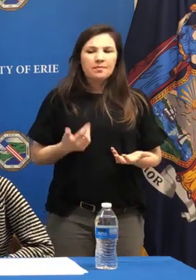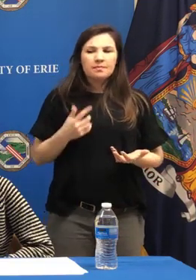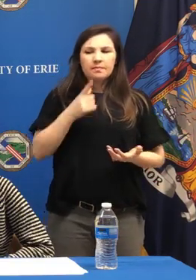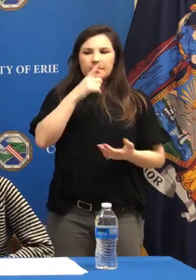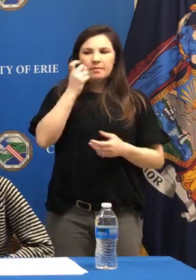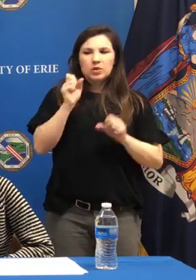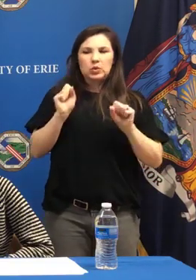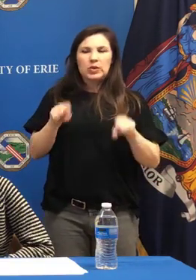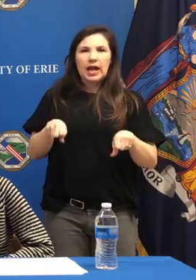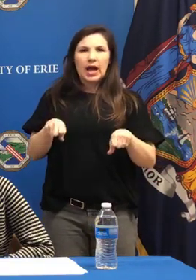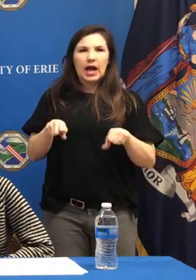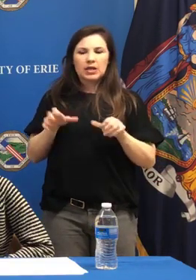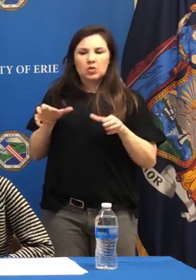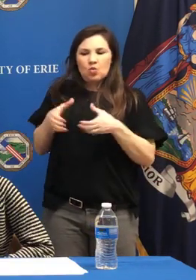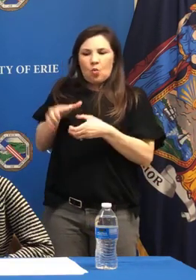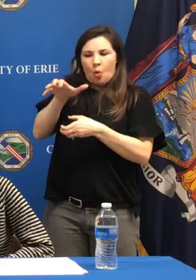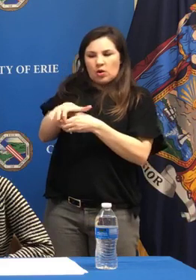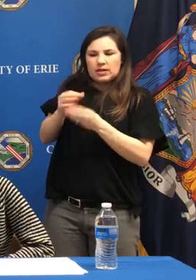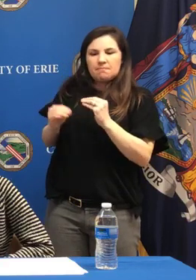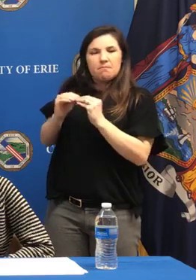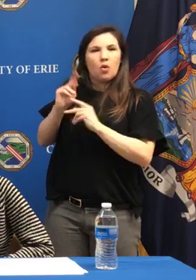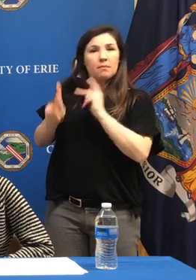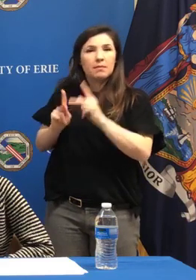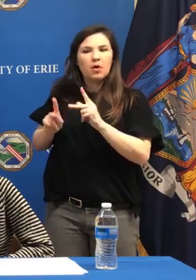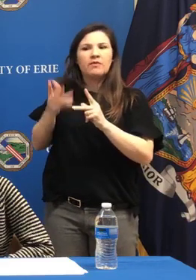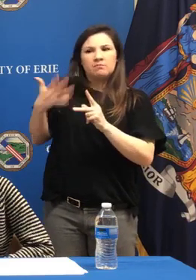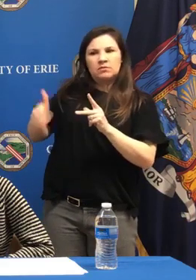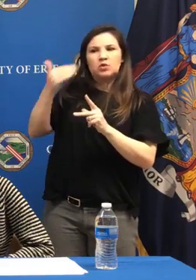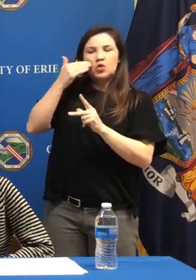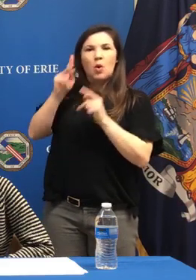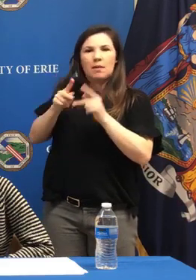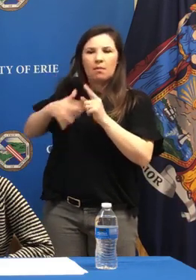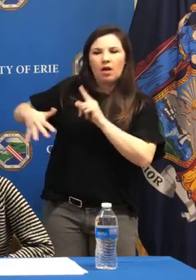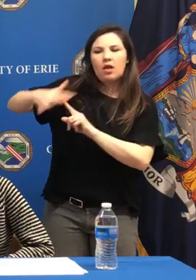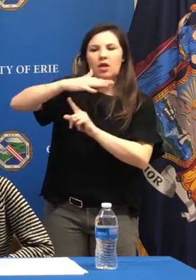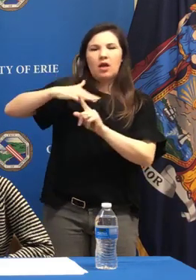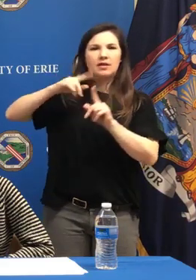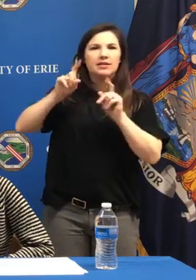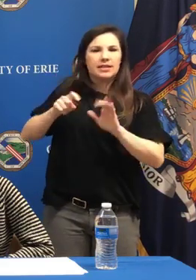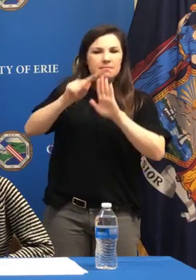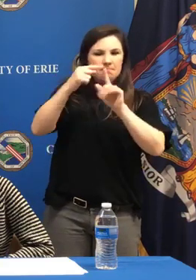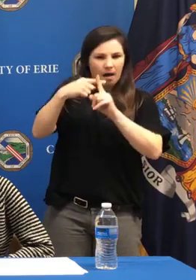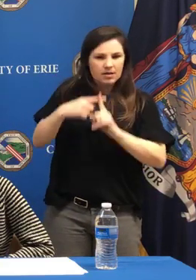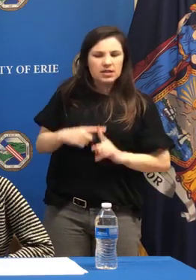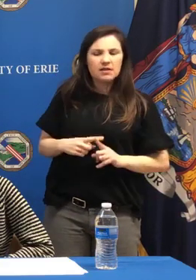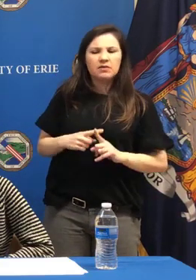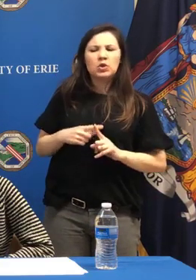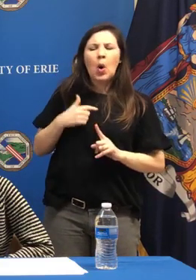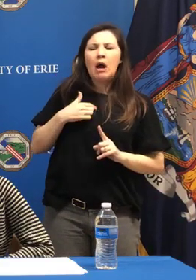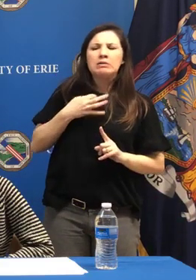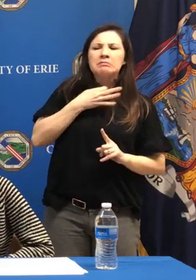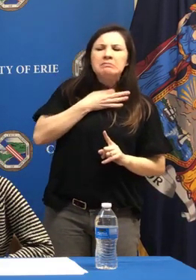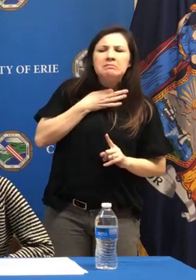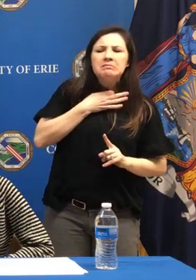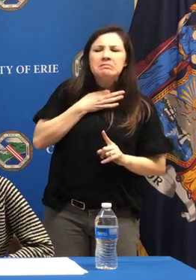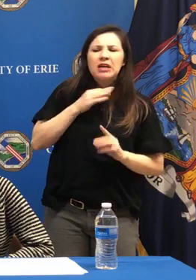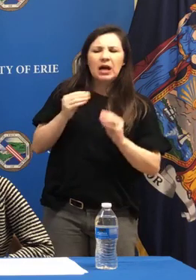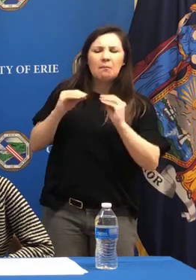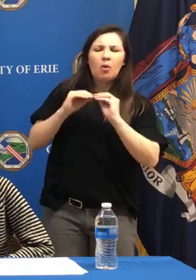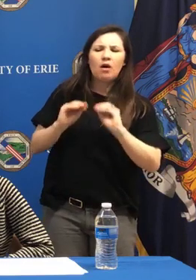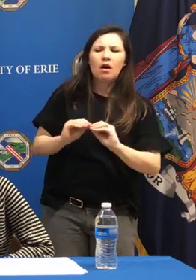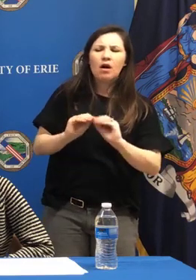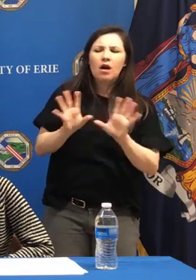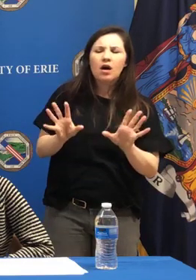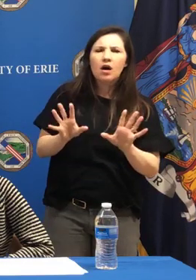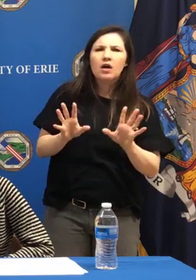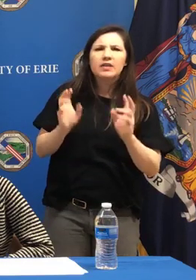can, quarantine more people if you know that there are people around them who have tested positive. So I was interested in just getting some more clarification on the